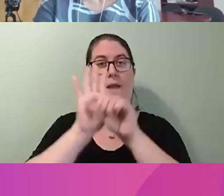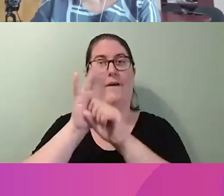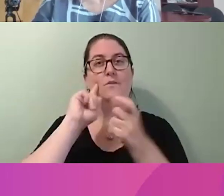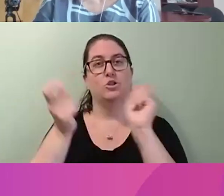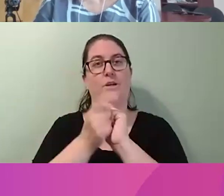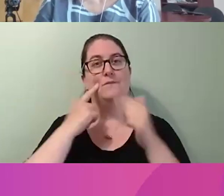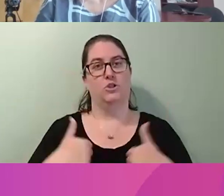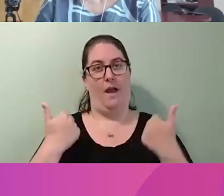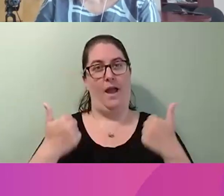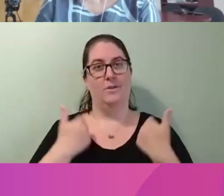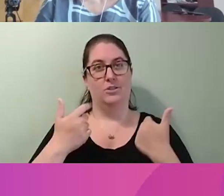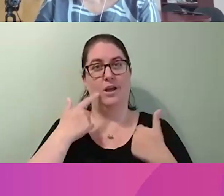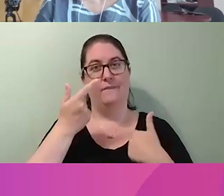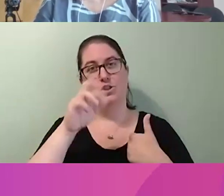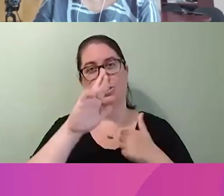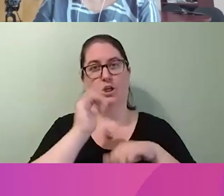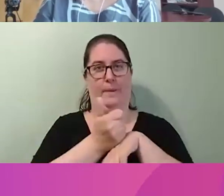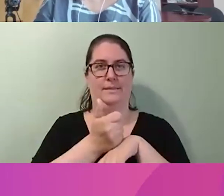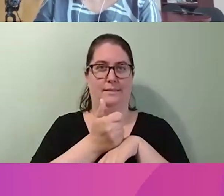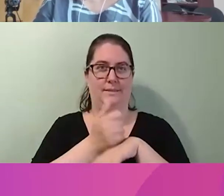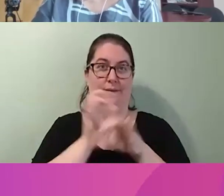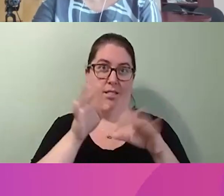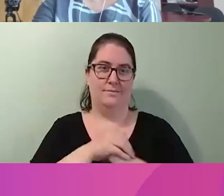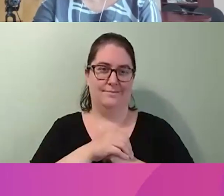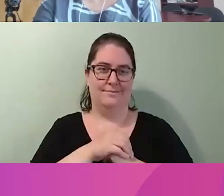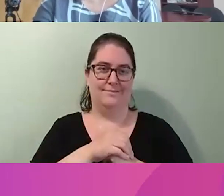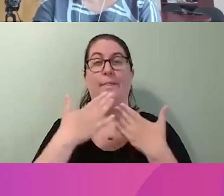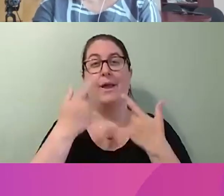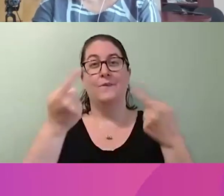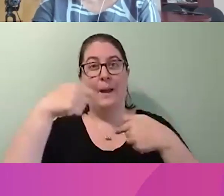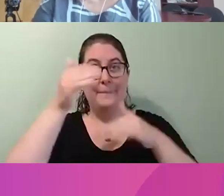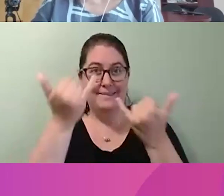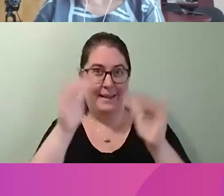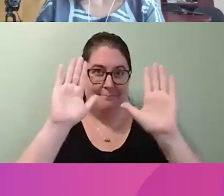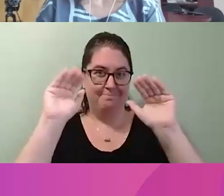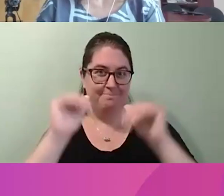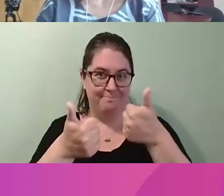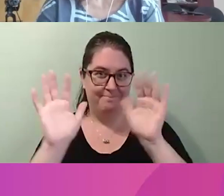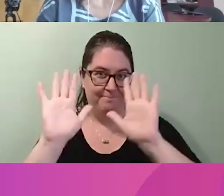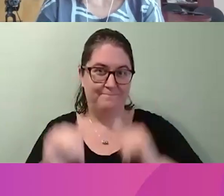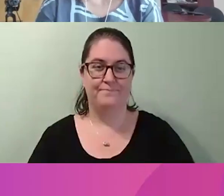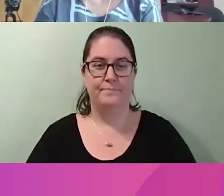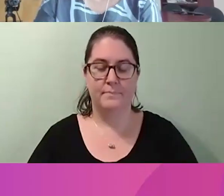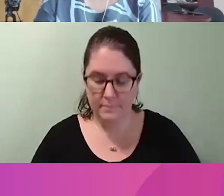for Survivors of Gender-Based Violence. Thank you, everyone, for joining us today. Goodbye.